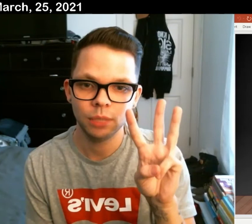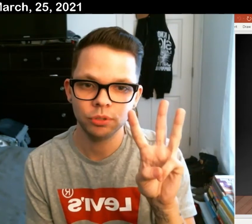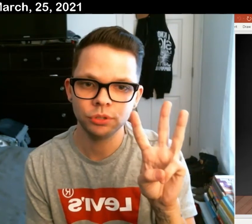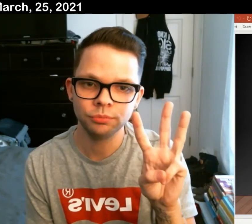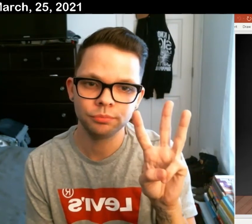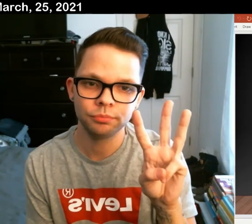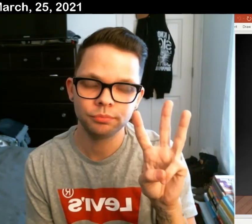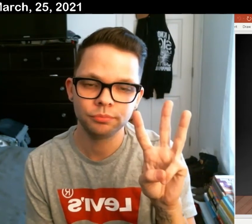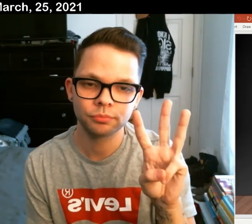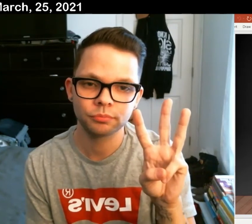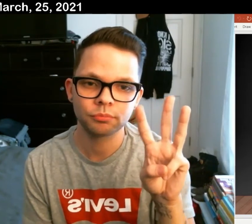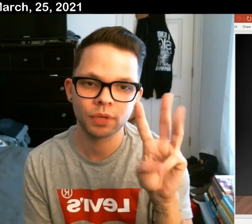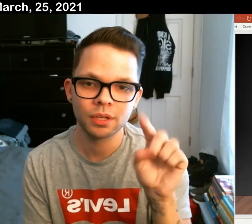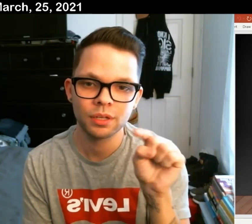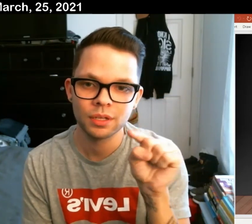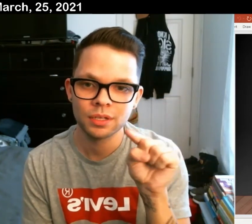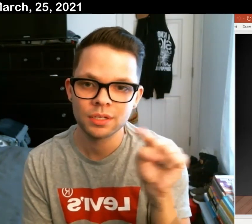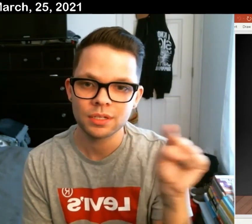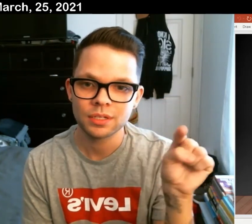W,